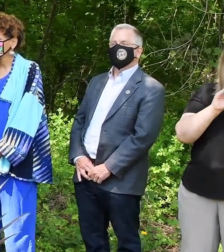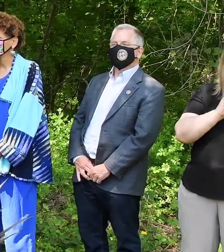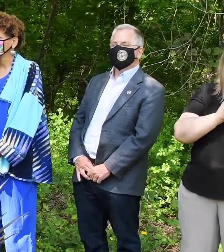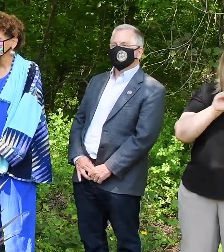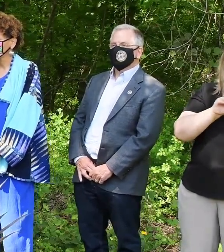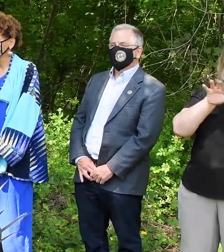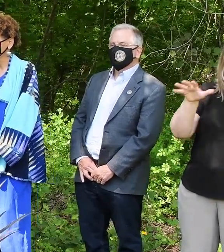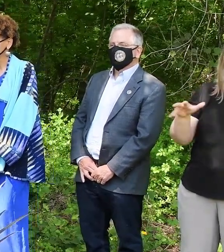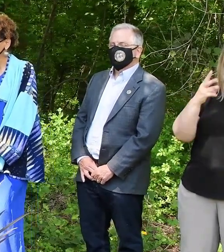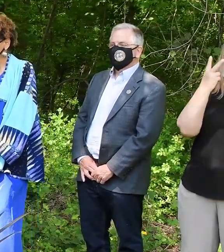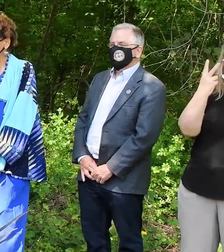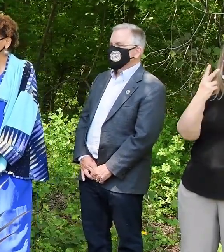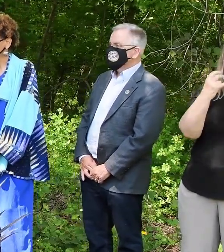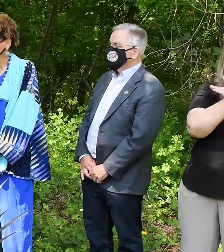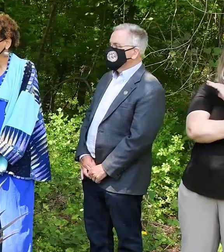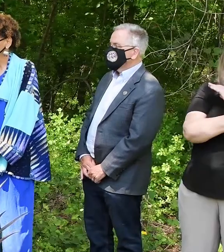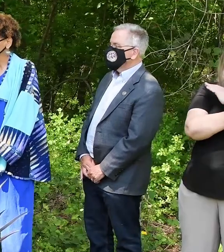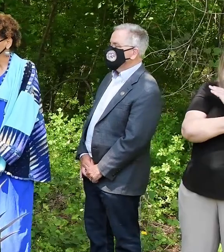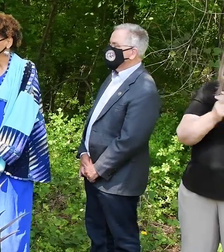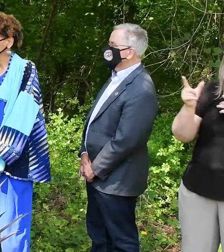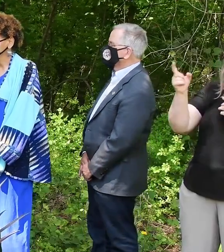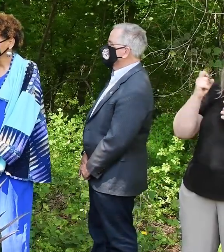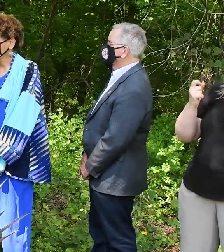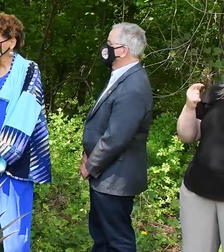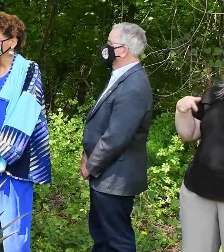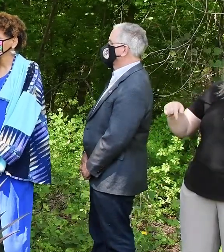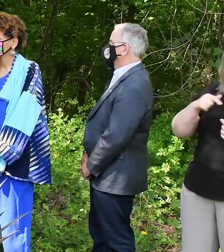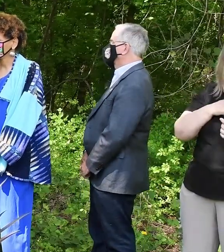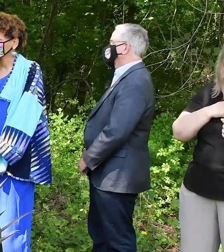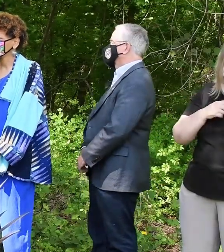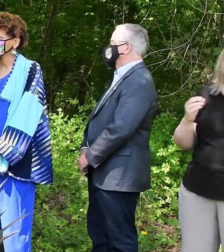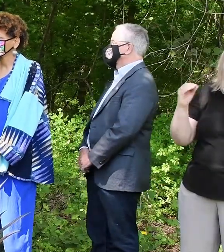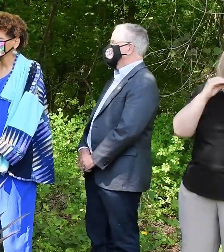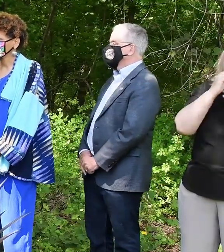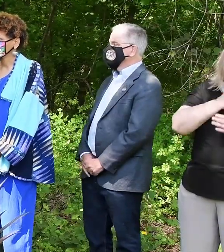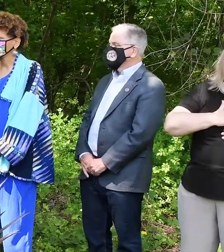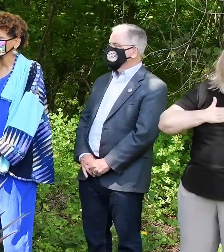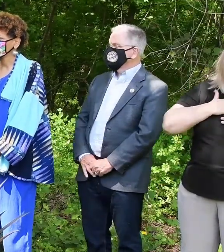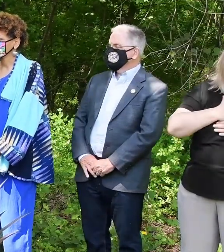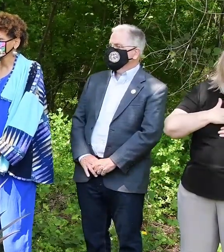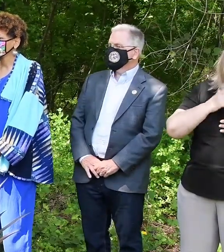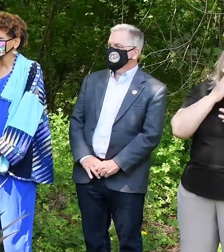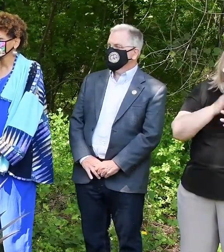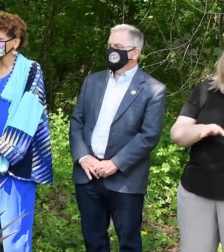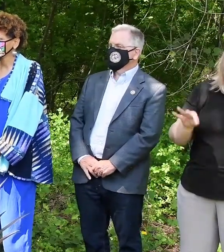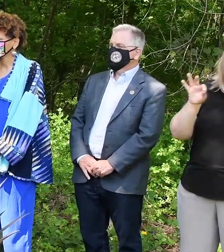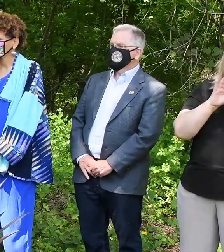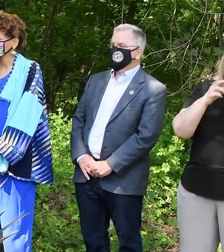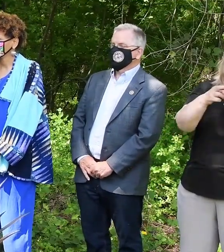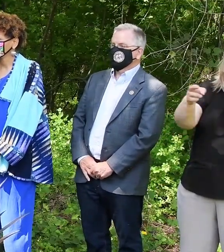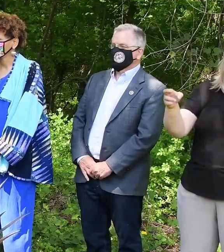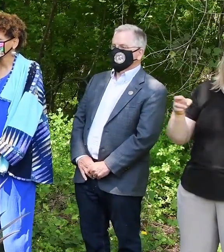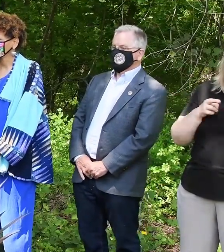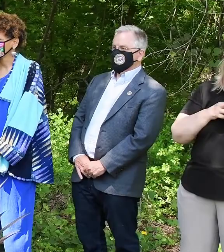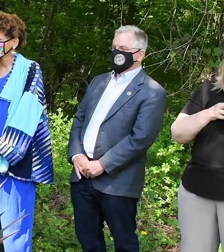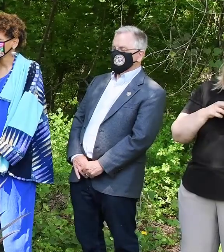counties gives us an even greater appreciation for the importance of regionalism. And this project is such a